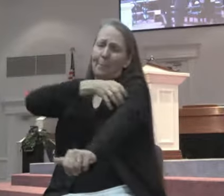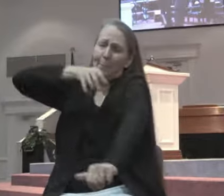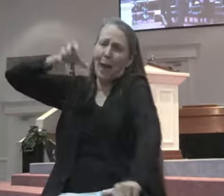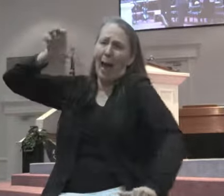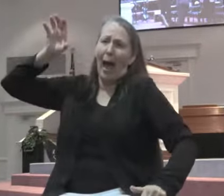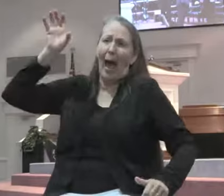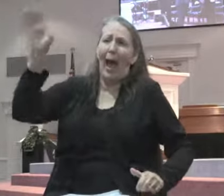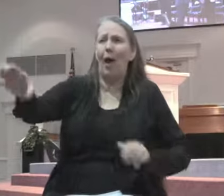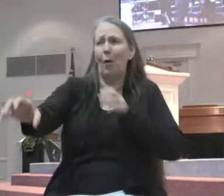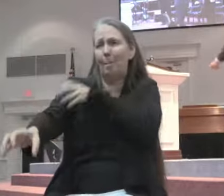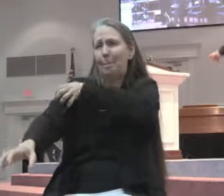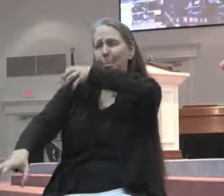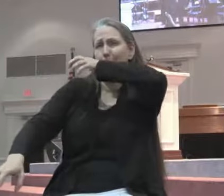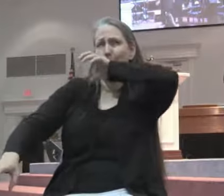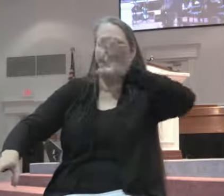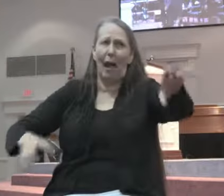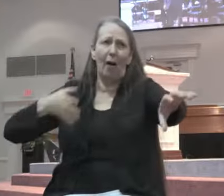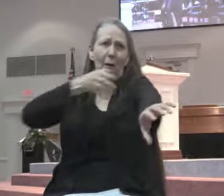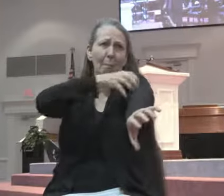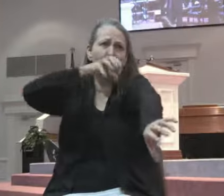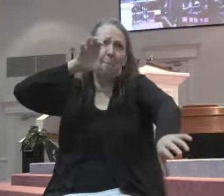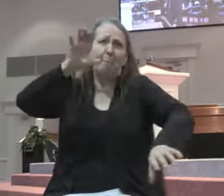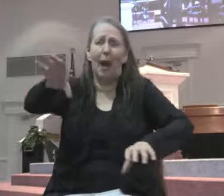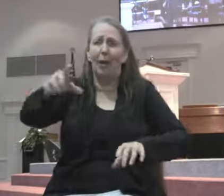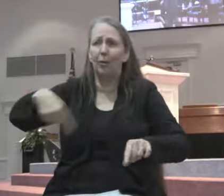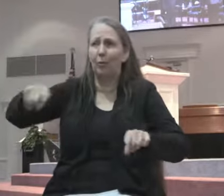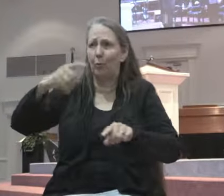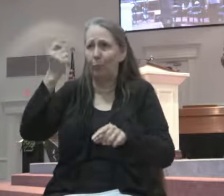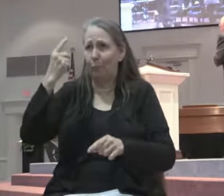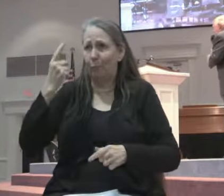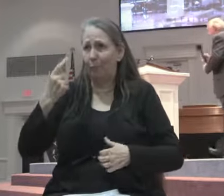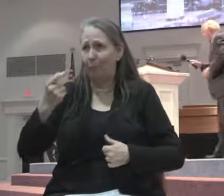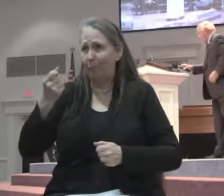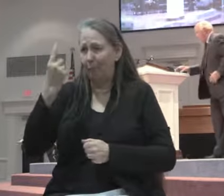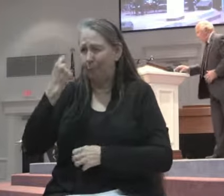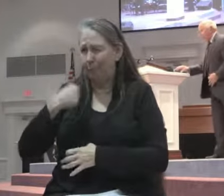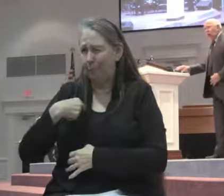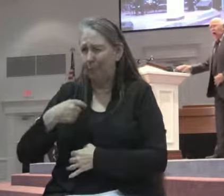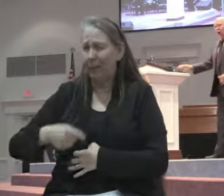month. First month. Are you listening to me?